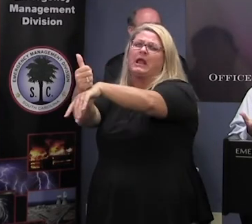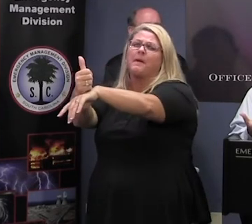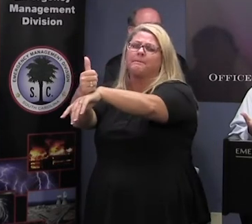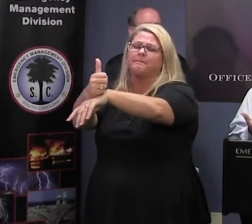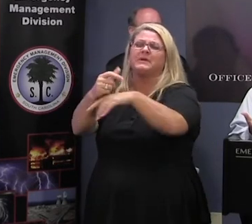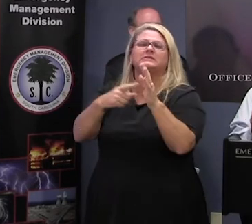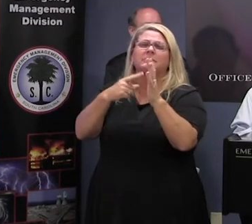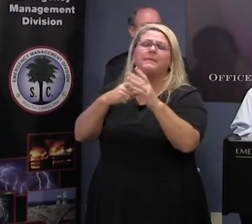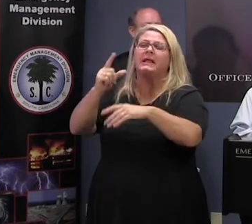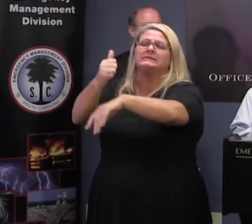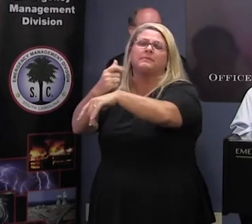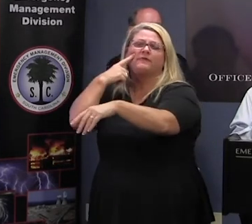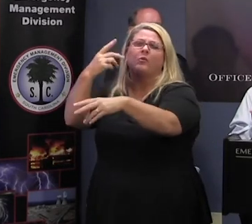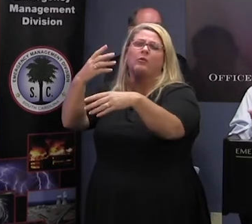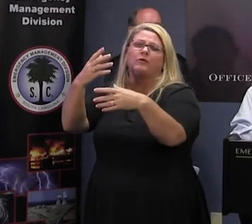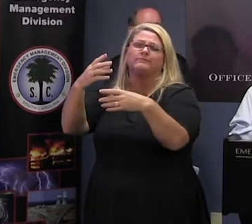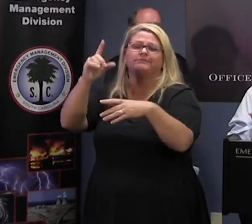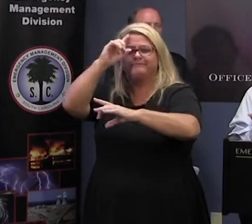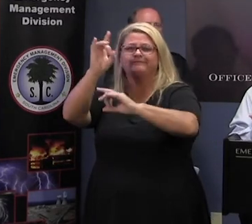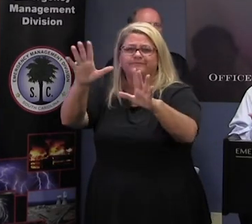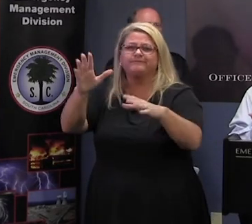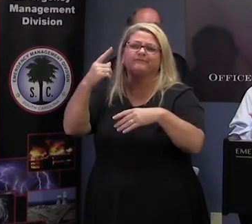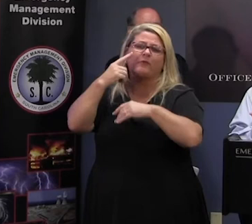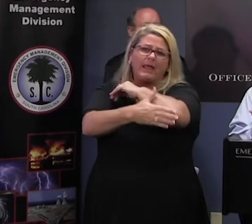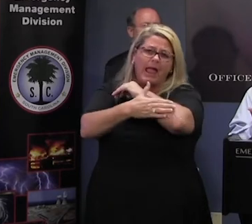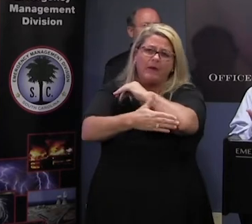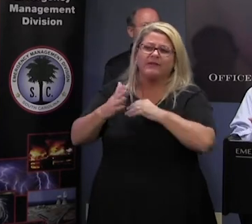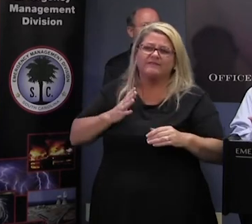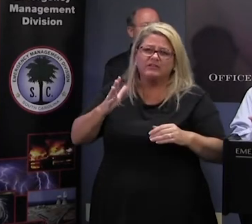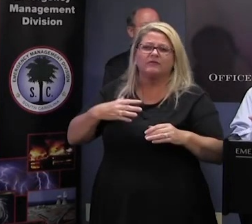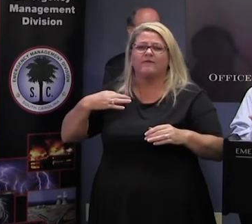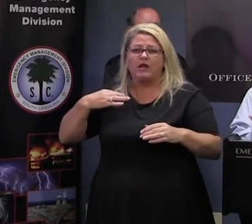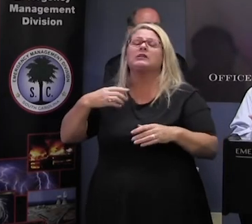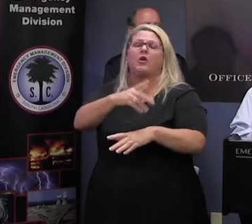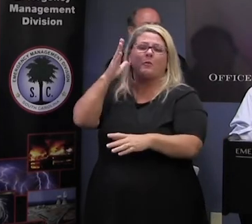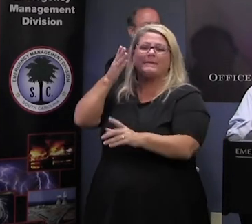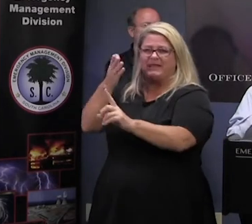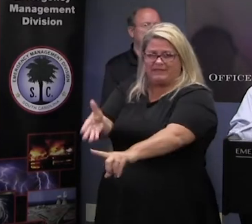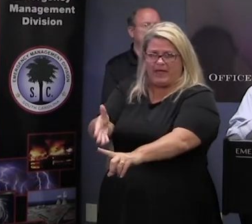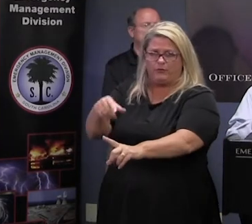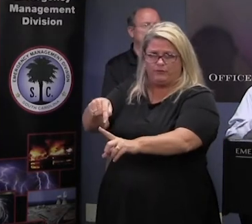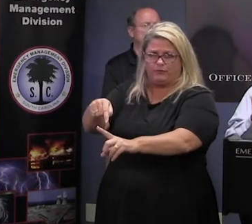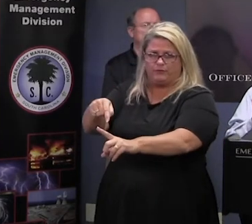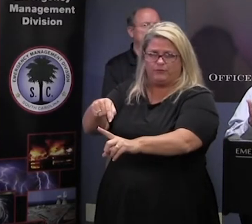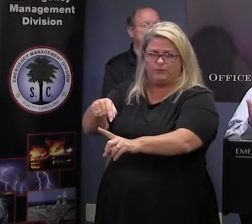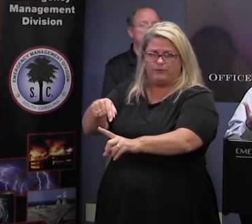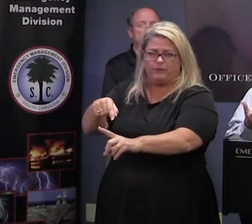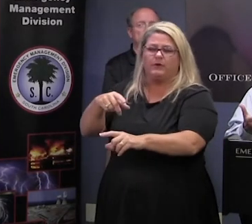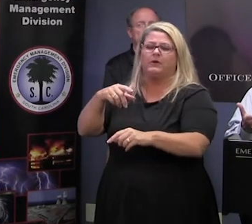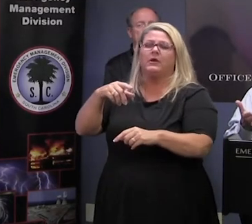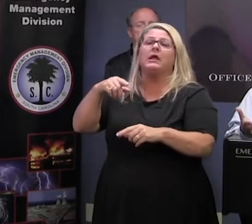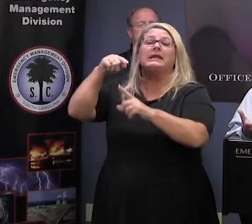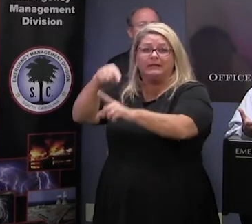up for future events, and those are made up of sometimes county officials and voluntary organizations, and they will be able to assist